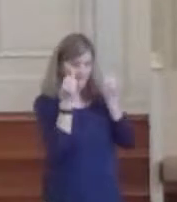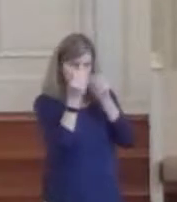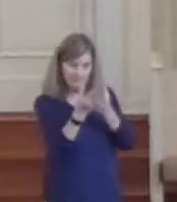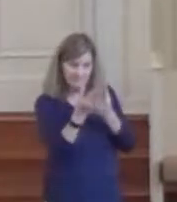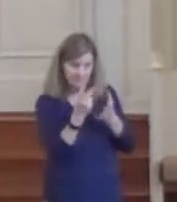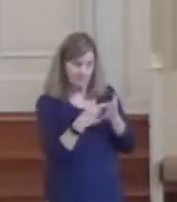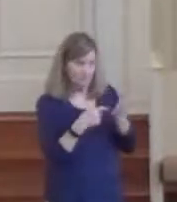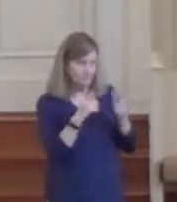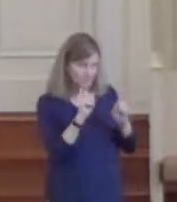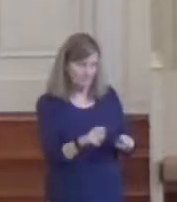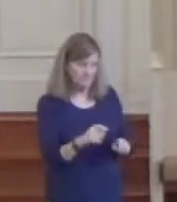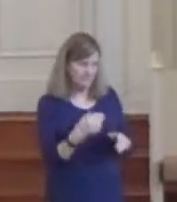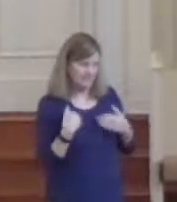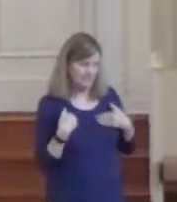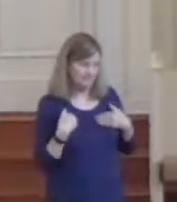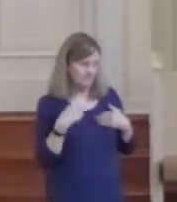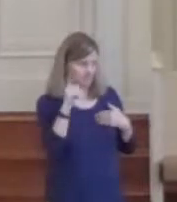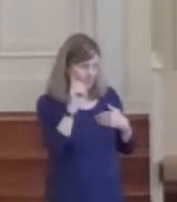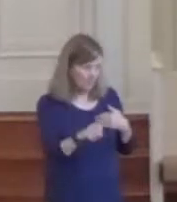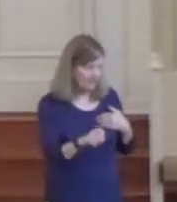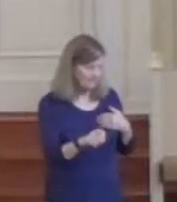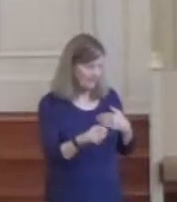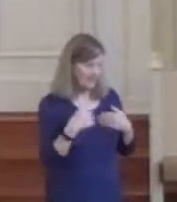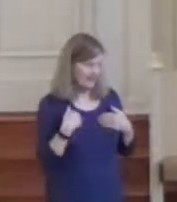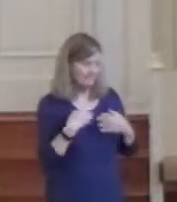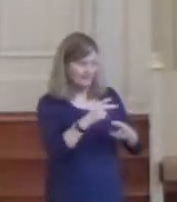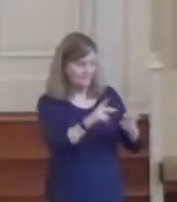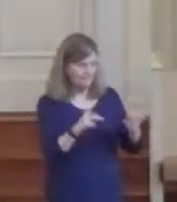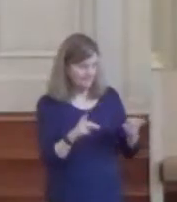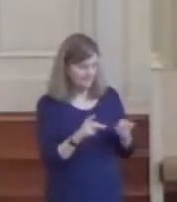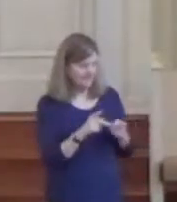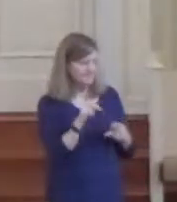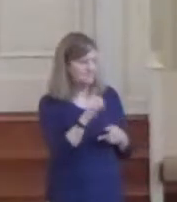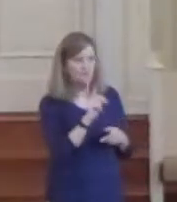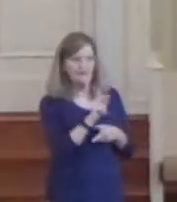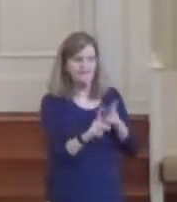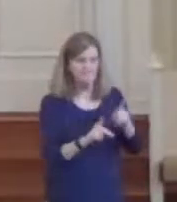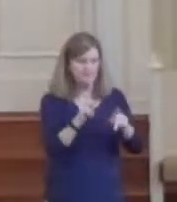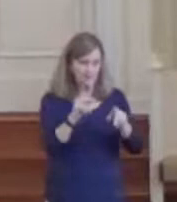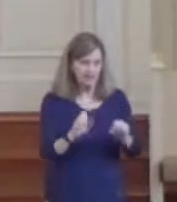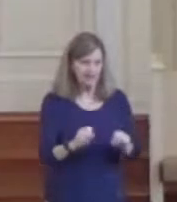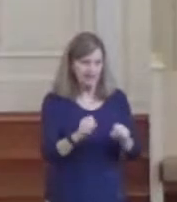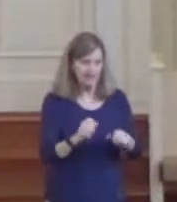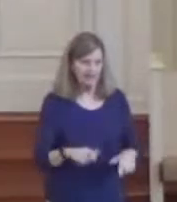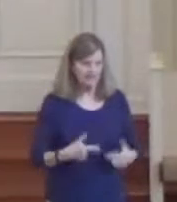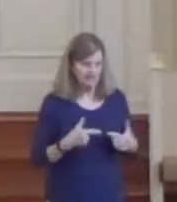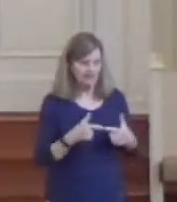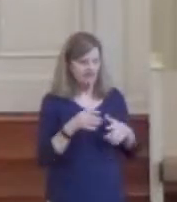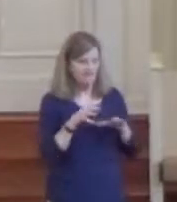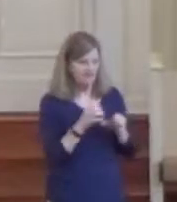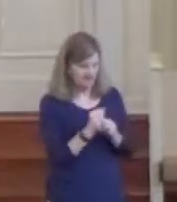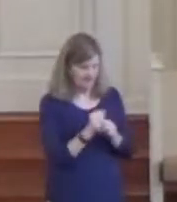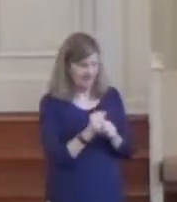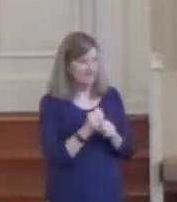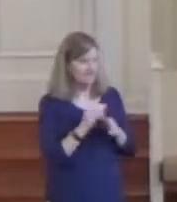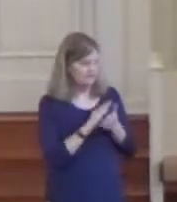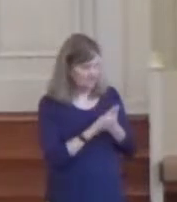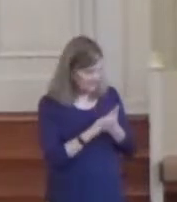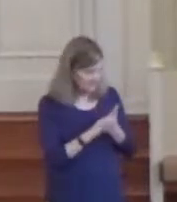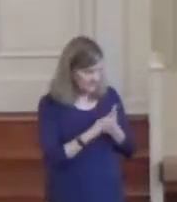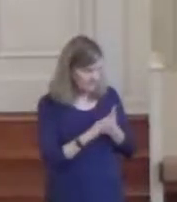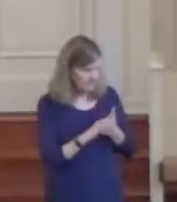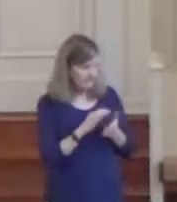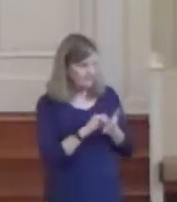have, non-negotiable. You have to have places where people can live and get sober in a safe environment that is going to